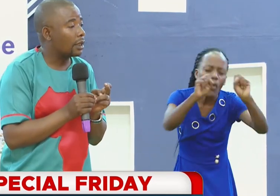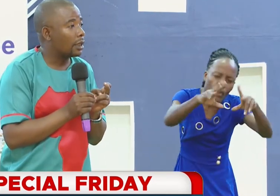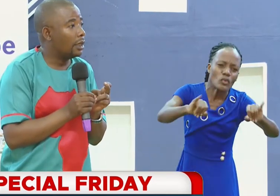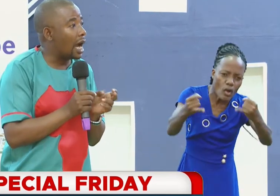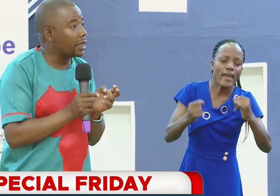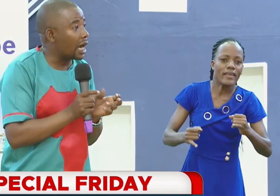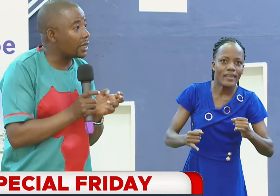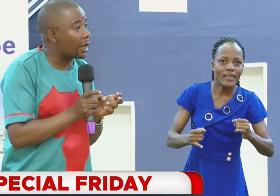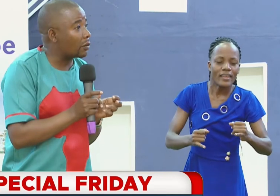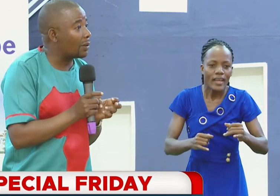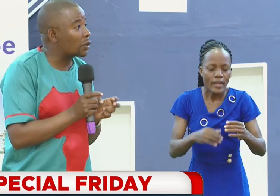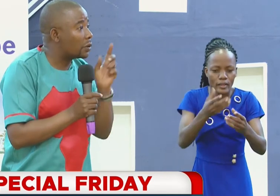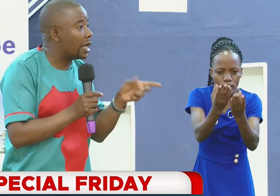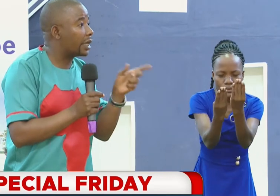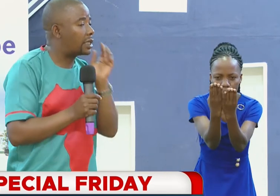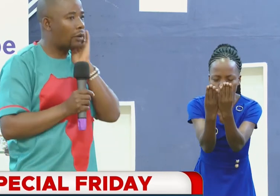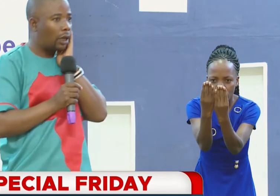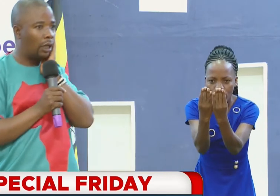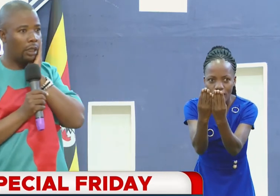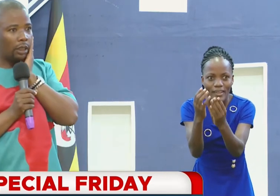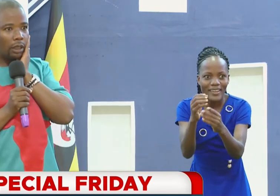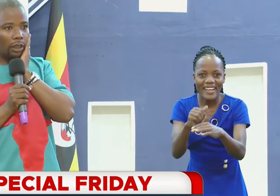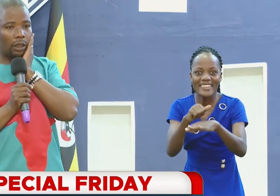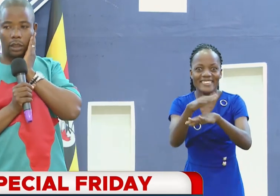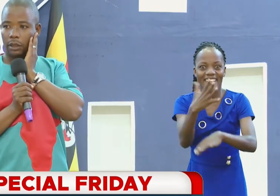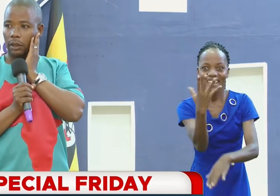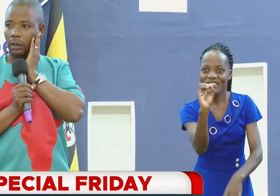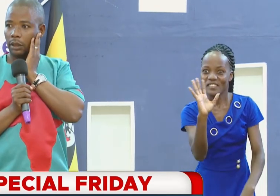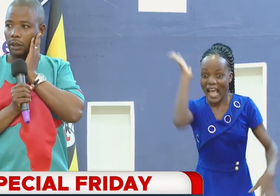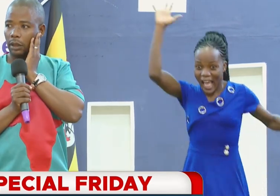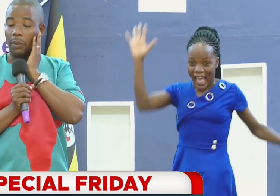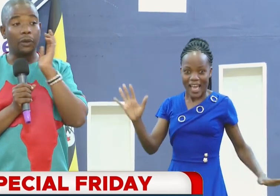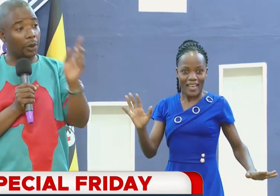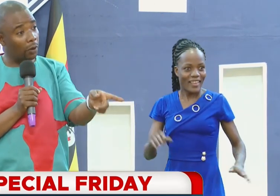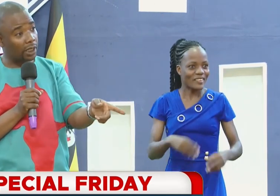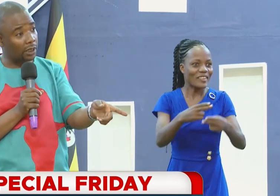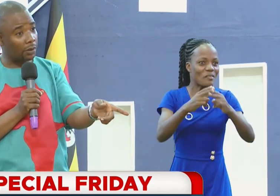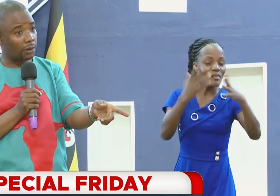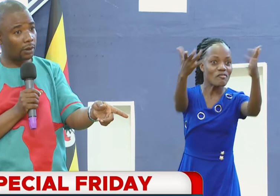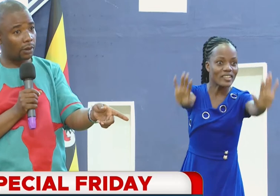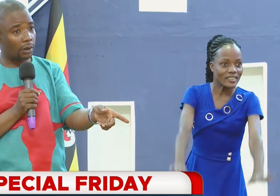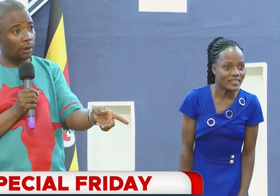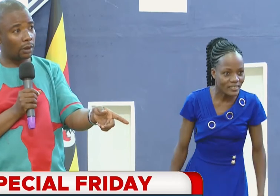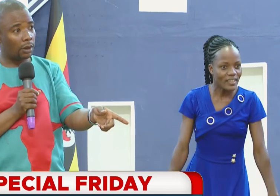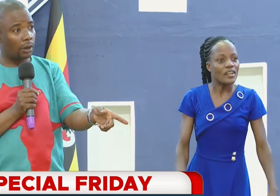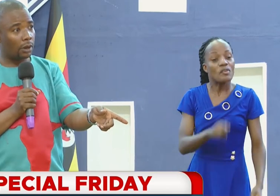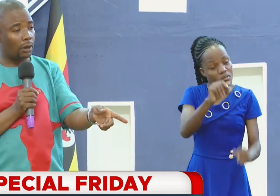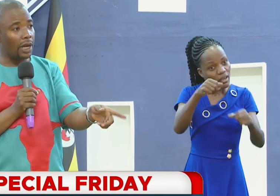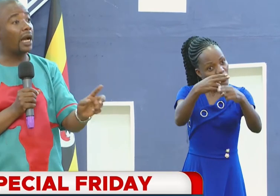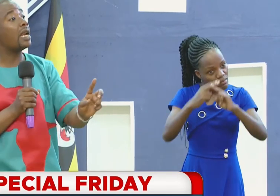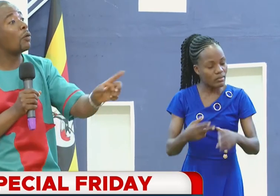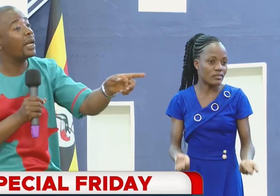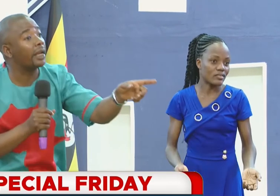Try and see. Nanyiganyiga agenda okulaba bamusuuliddeko etaano. Presses and he sees 50,000. He says, abantu beewola sebo. You can borrow